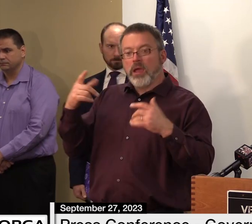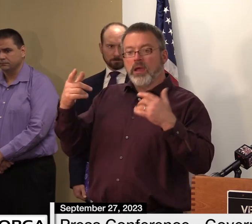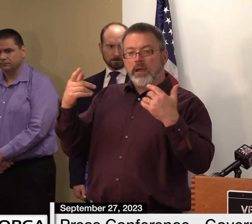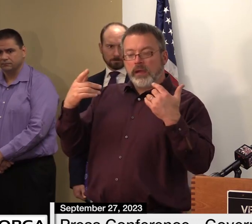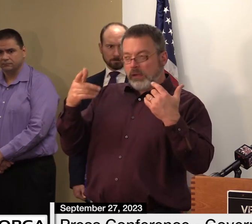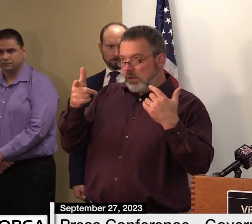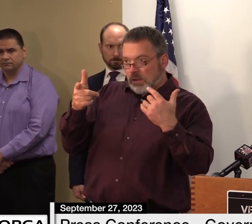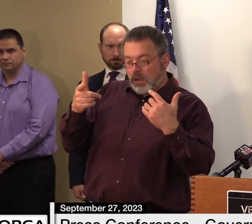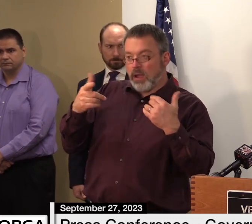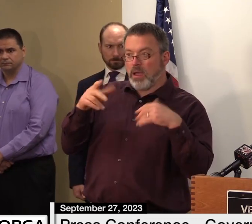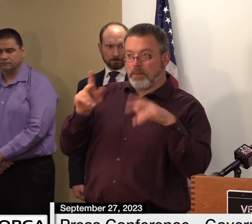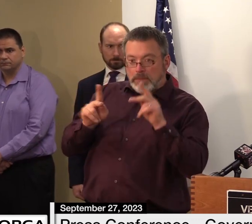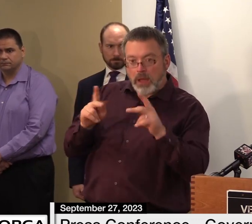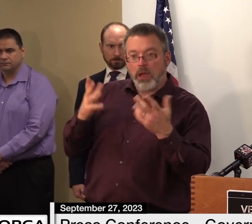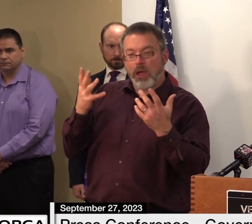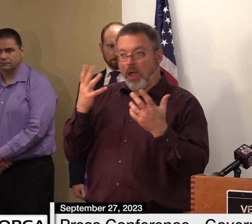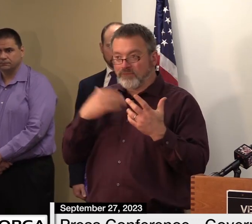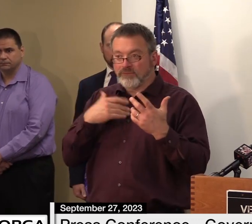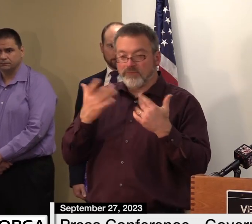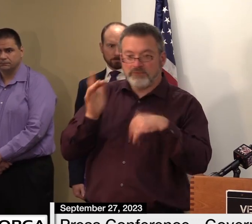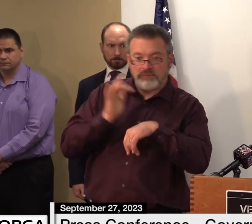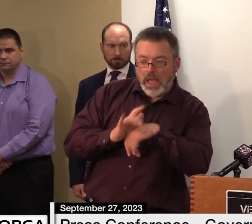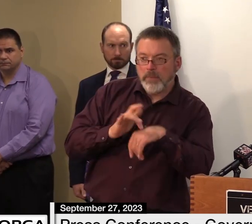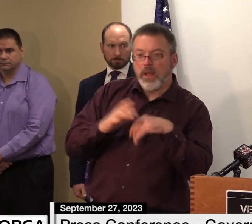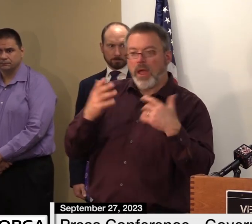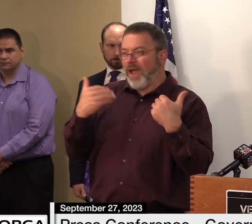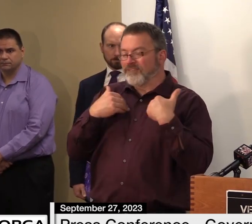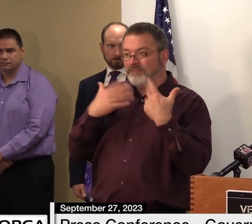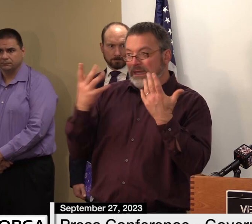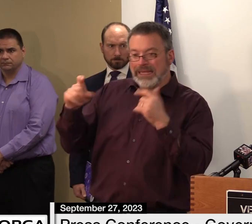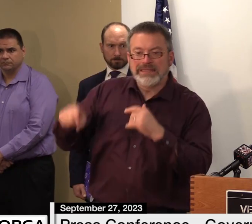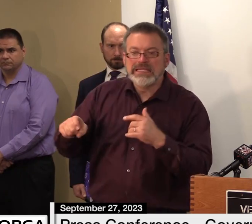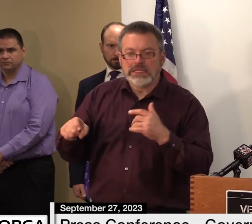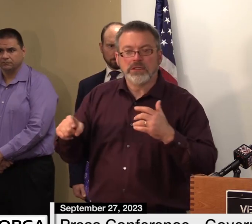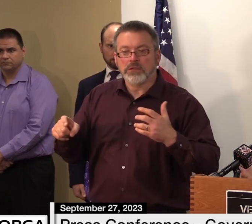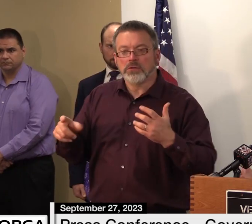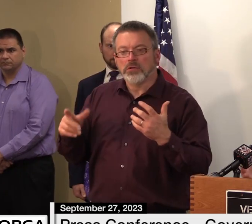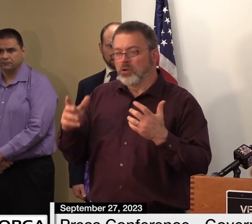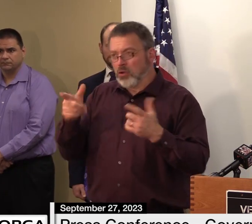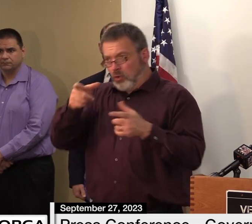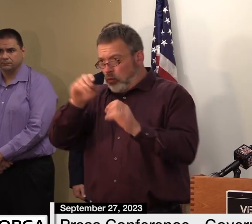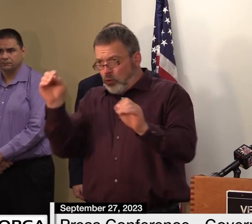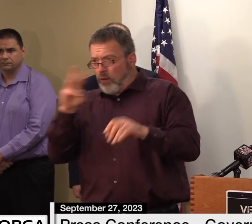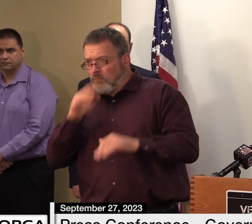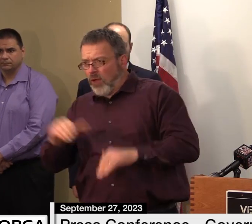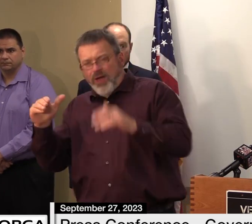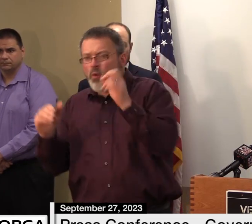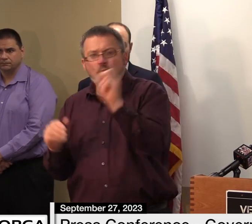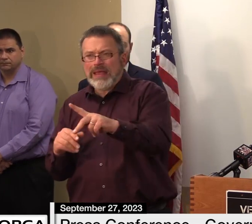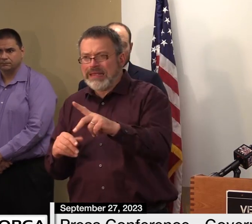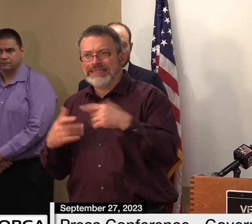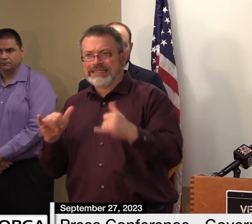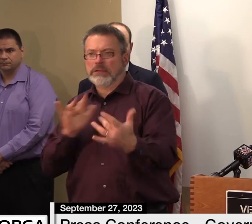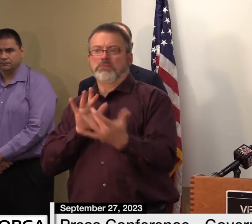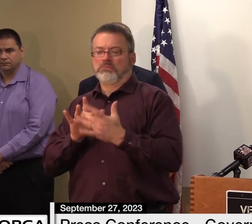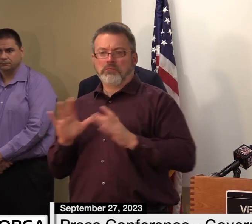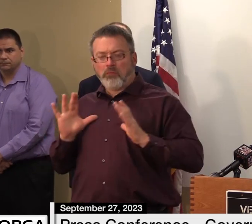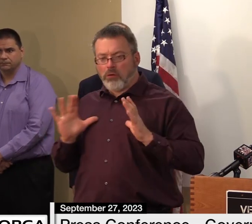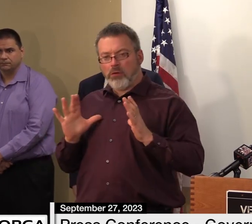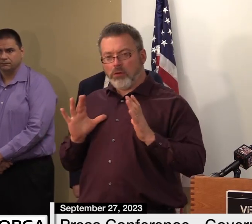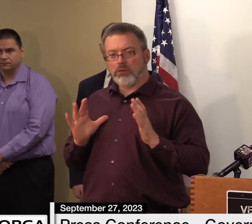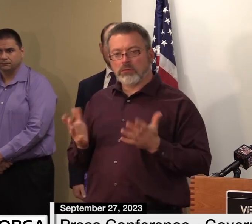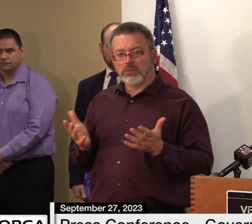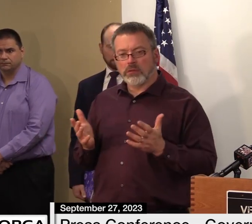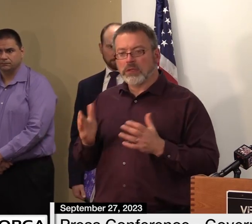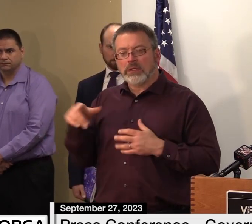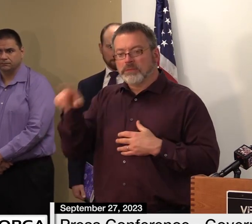impacted. So that they can help out, and I will see how this goes, and if we can do